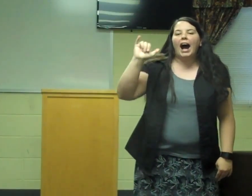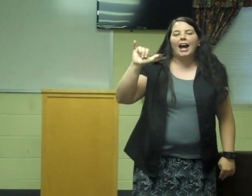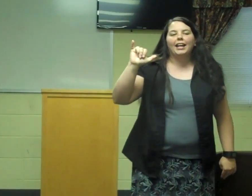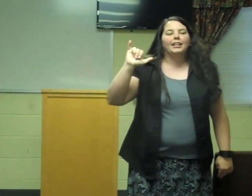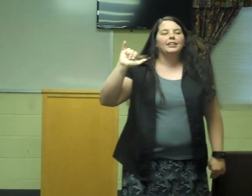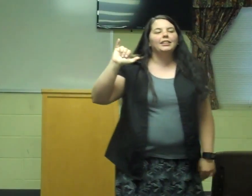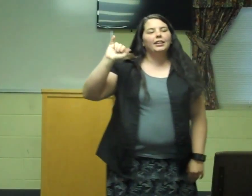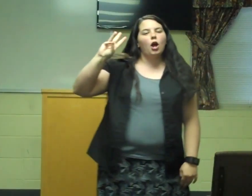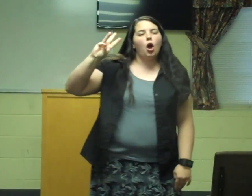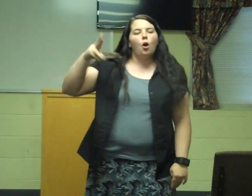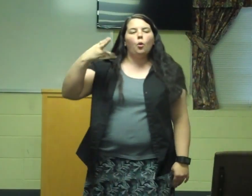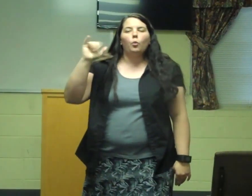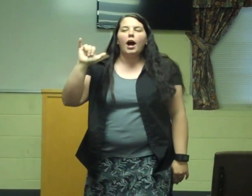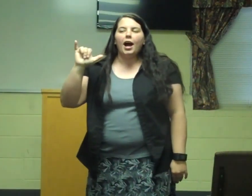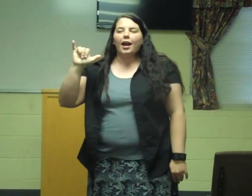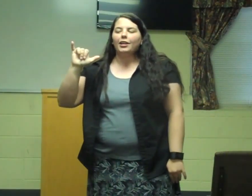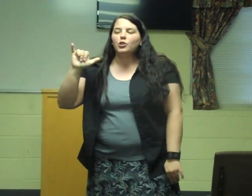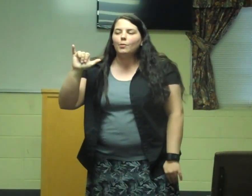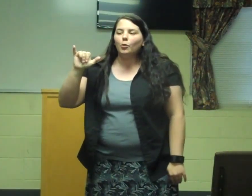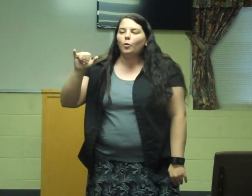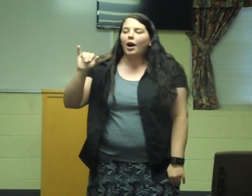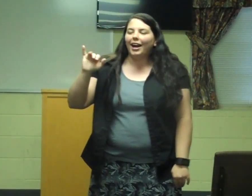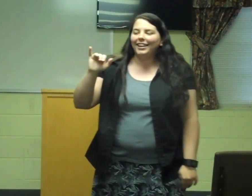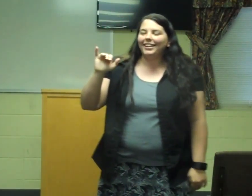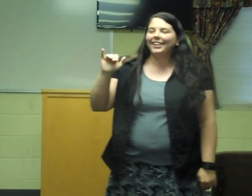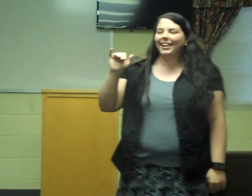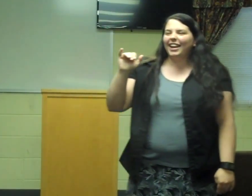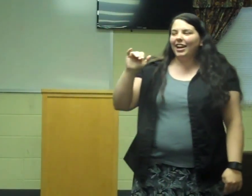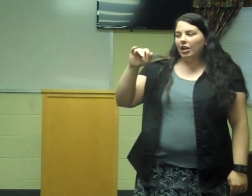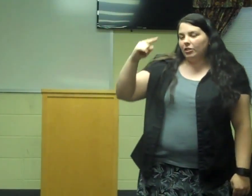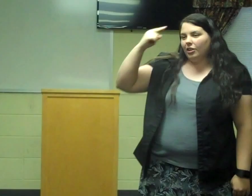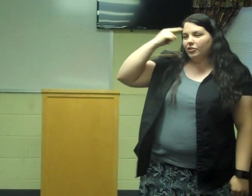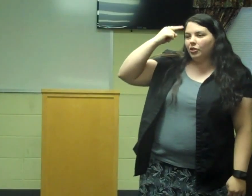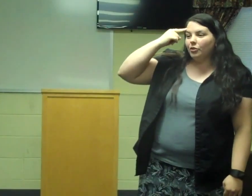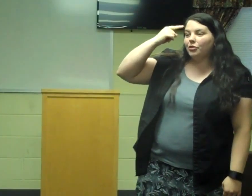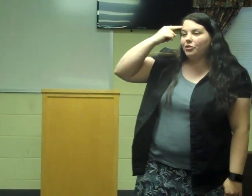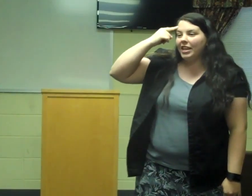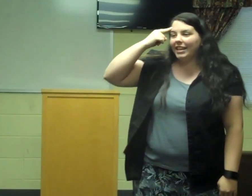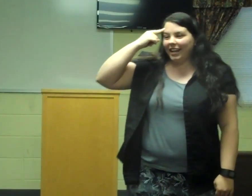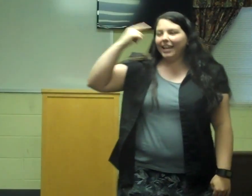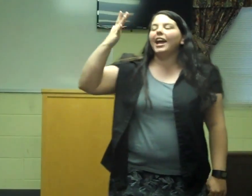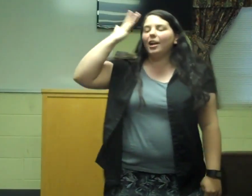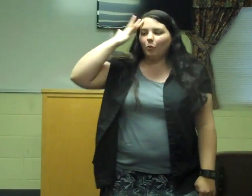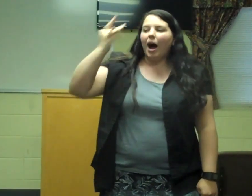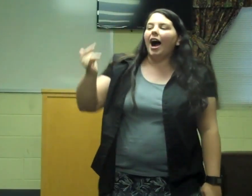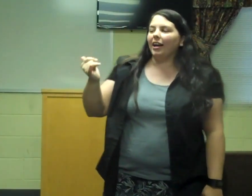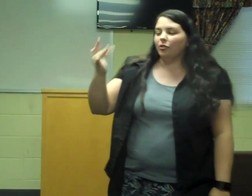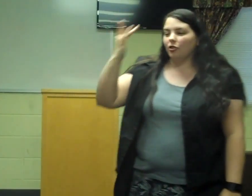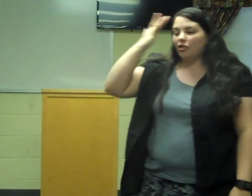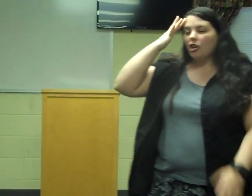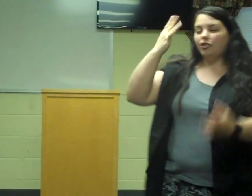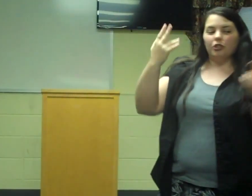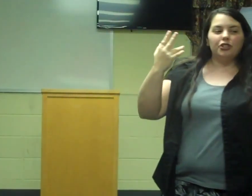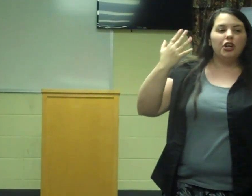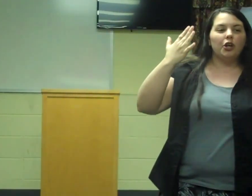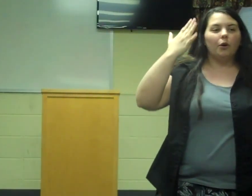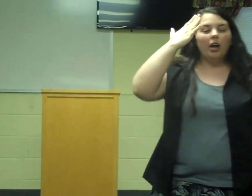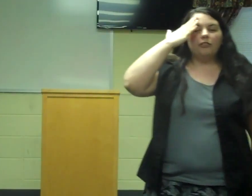Why? Why? Do you remember why? So you're thinking and why. So there's two.